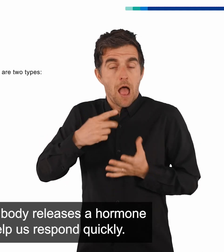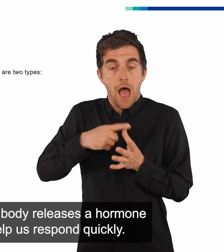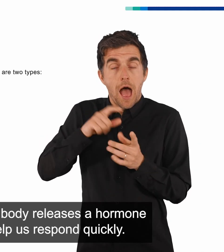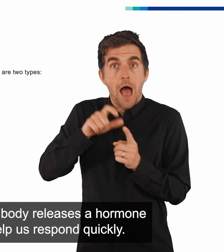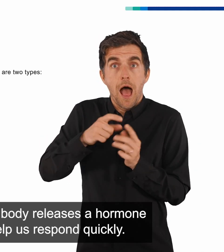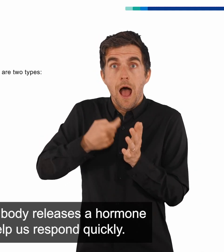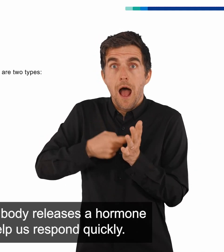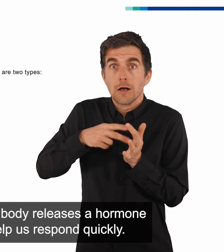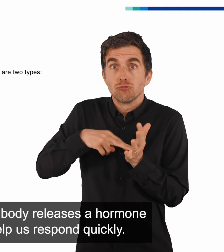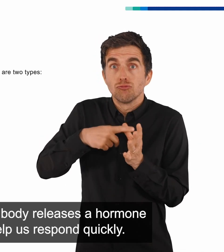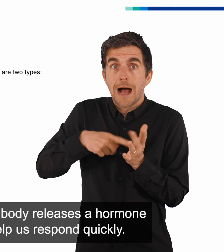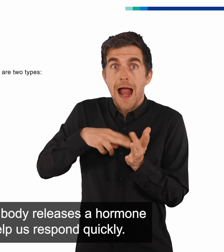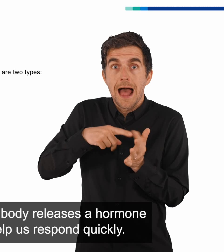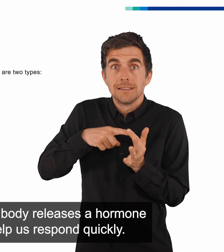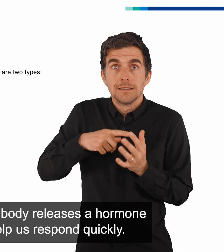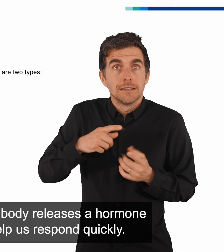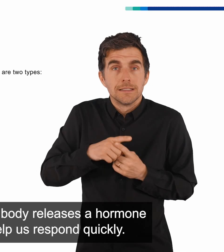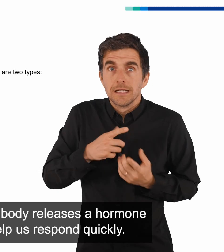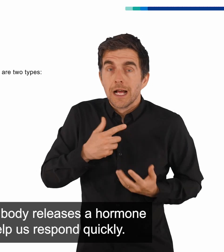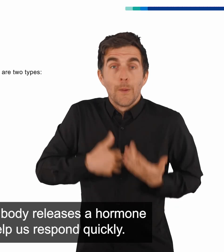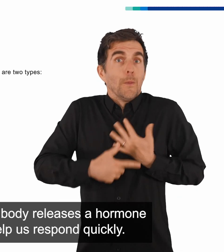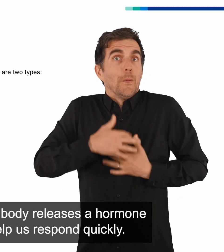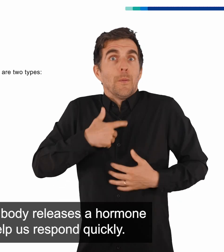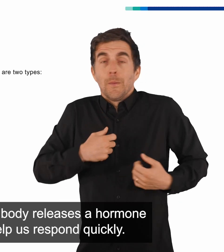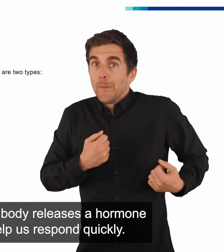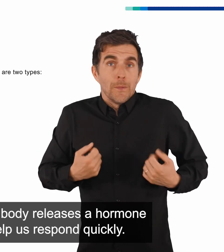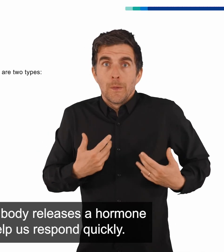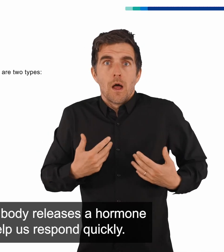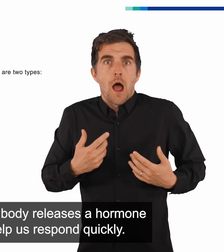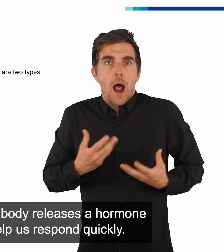to unhealthy habits that can raise your risk of developing it.